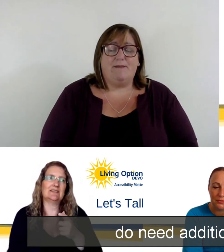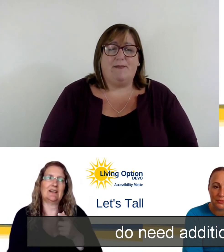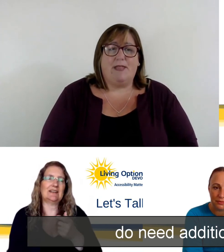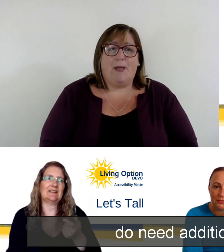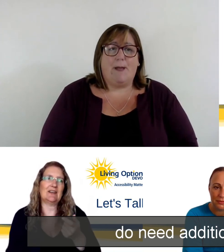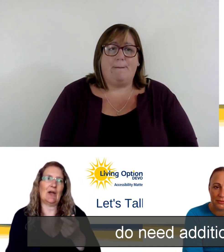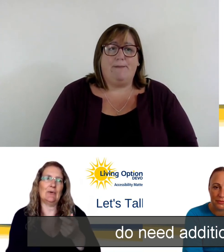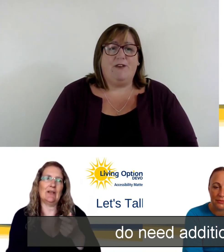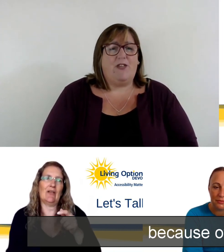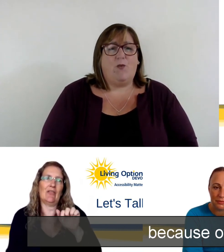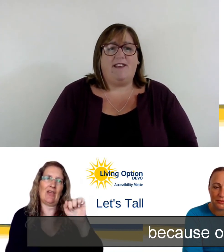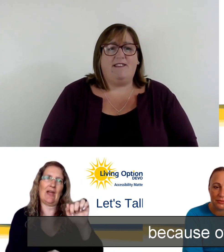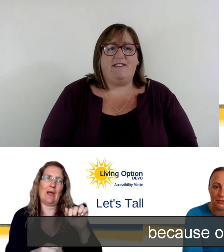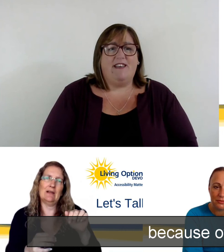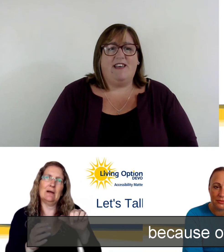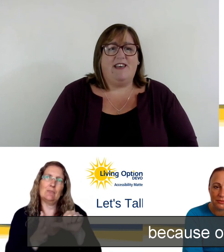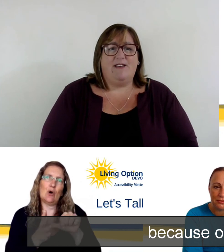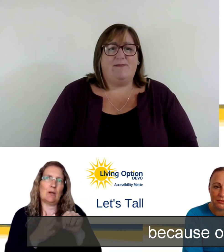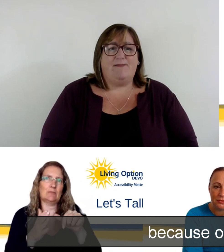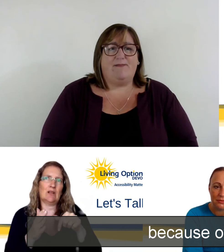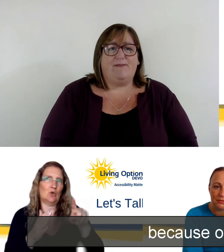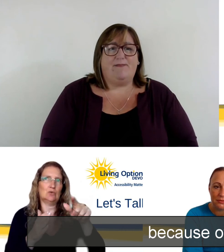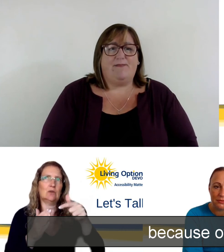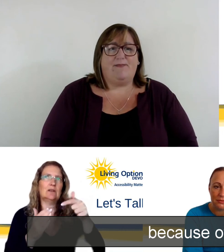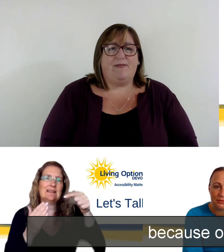sessions, because otherwise